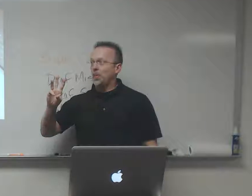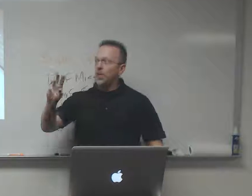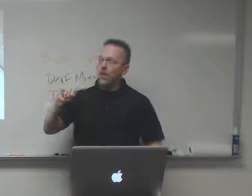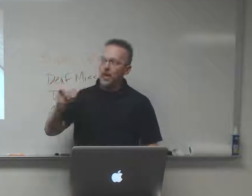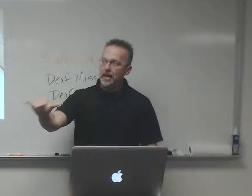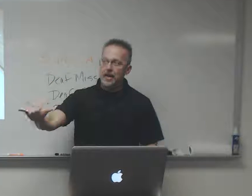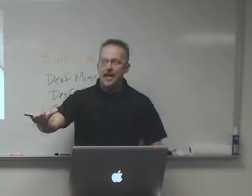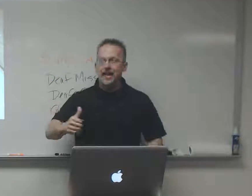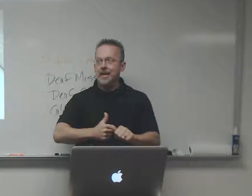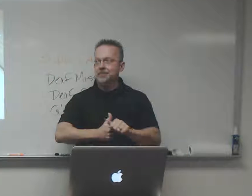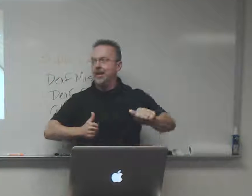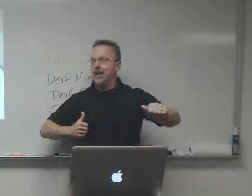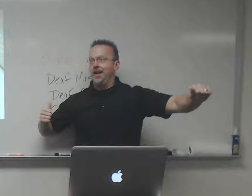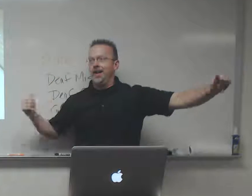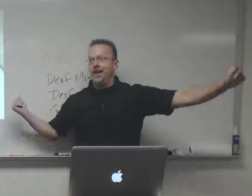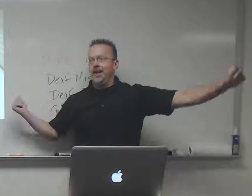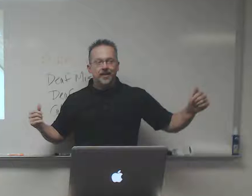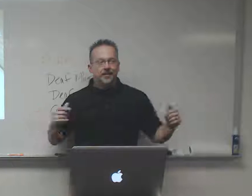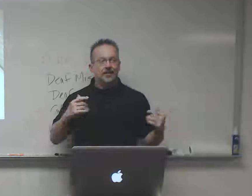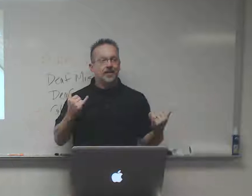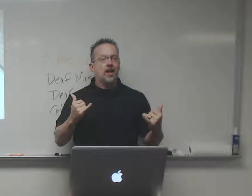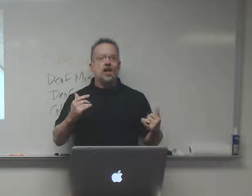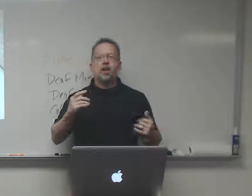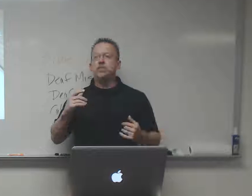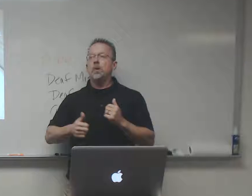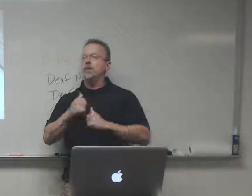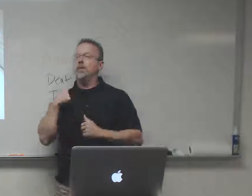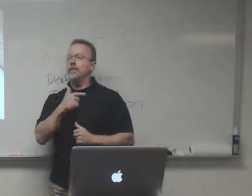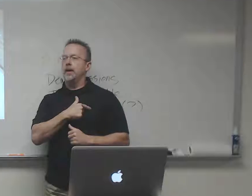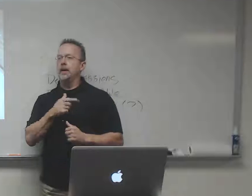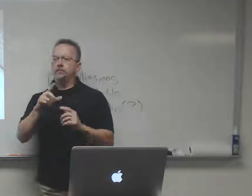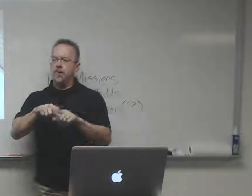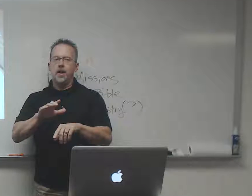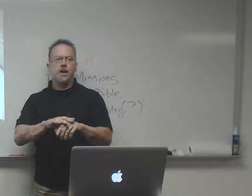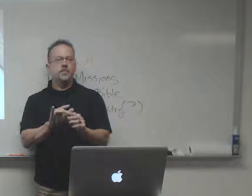Church of Christ sometimes are way behind.